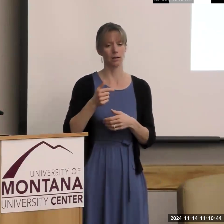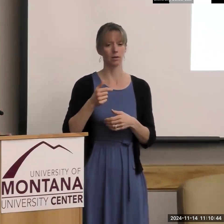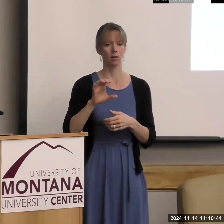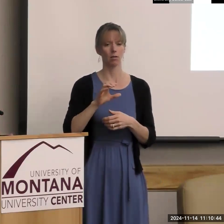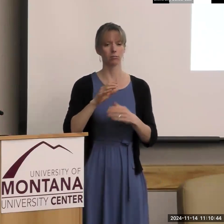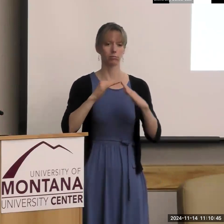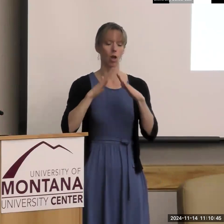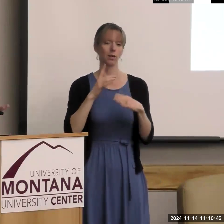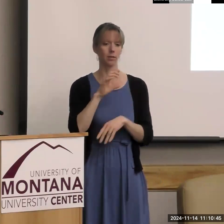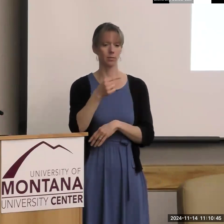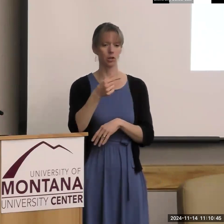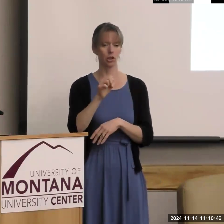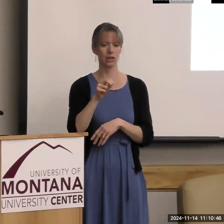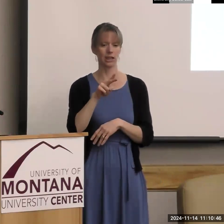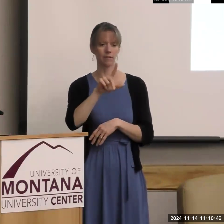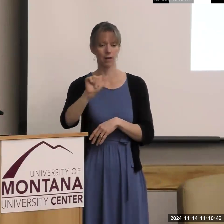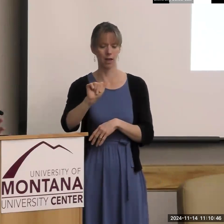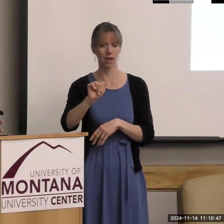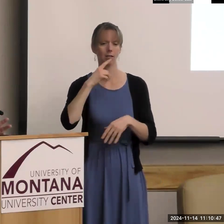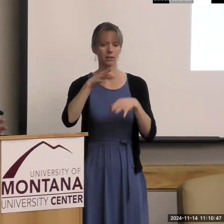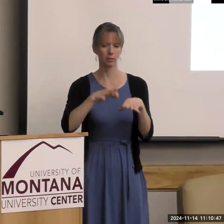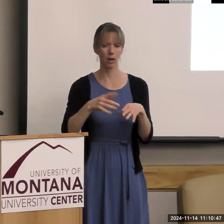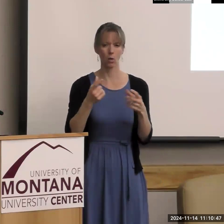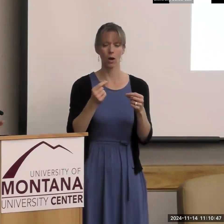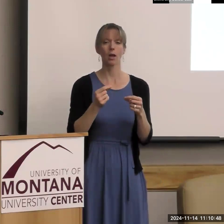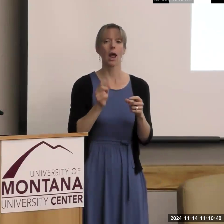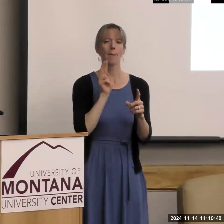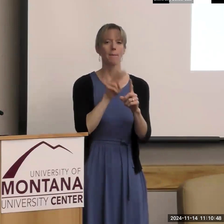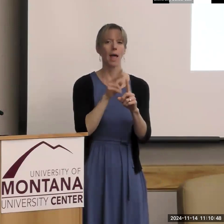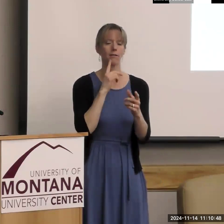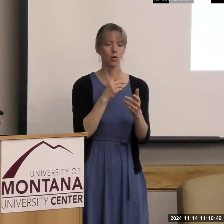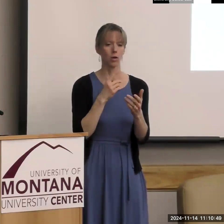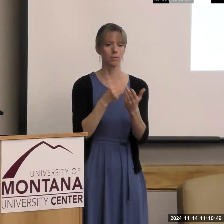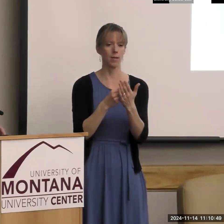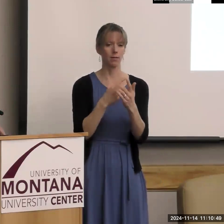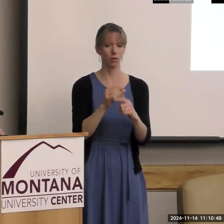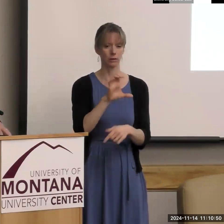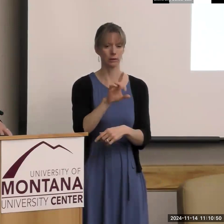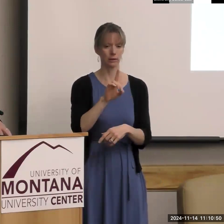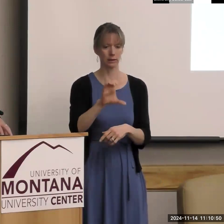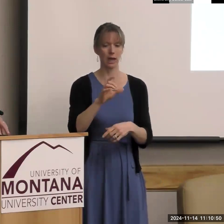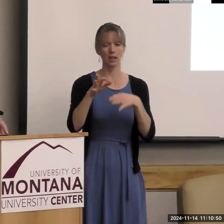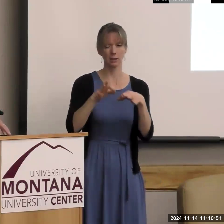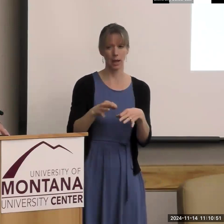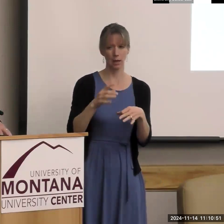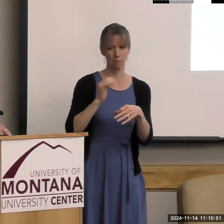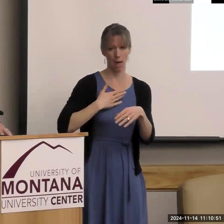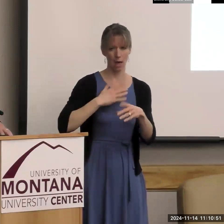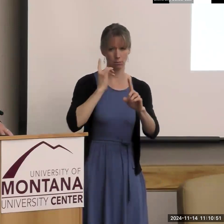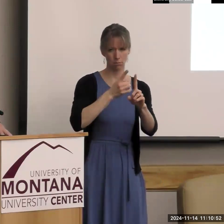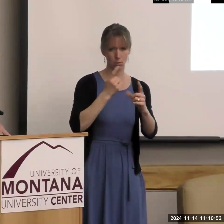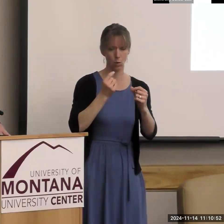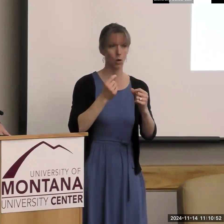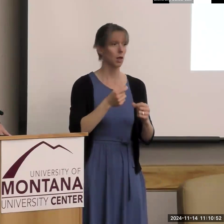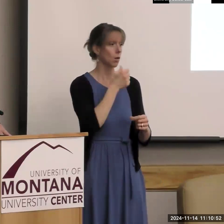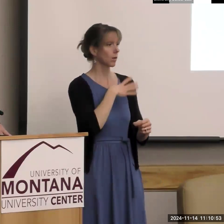saying because I told her what my plan was that I'm going to put in for our grant to CDC next year, and this is the kind of work that I'll put in. And she said, we just had